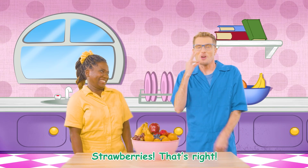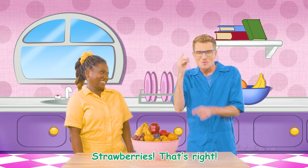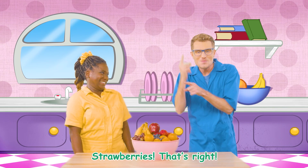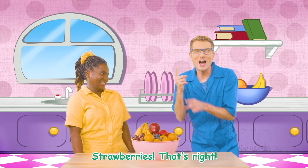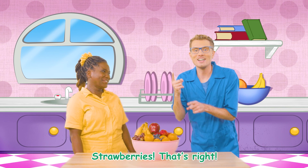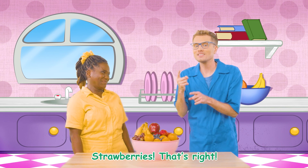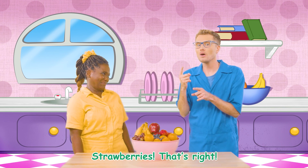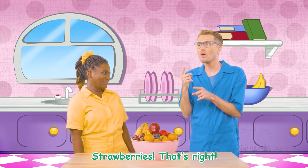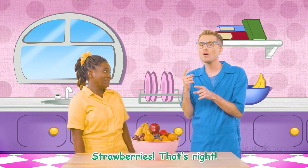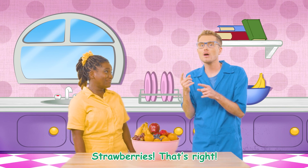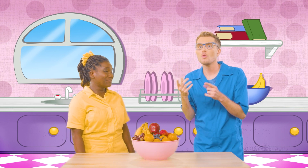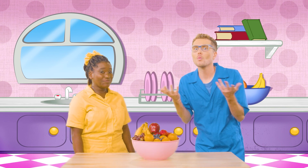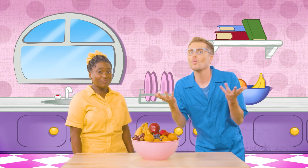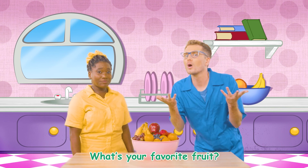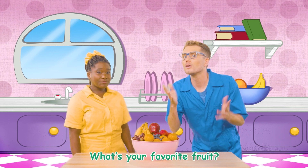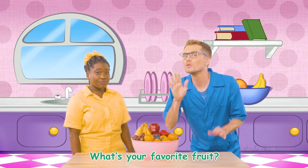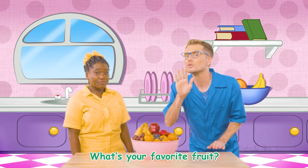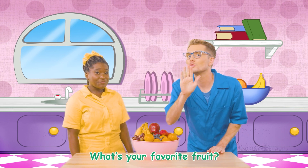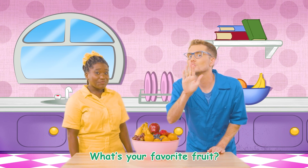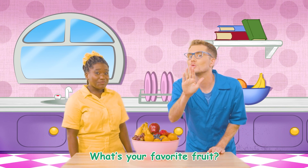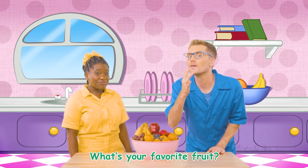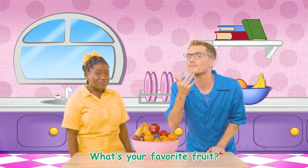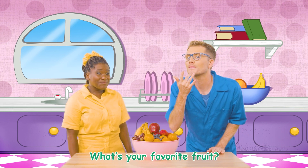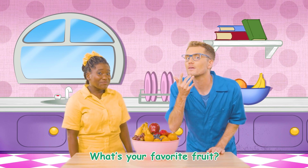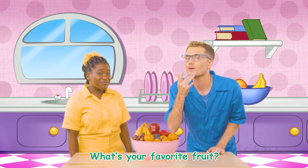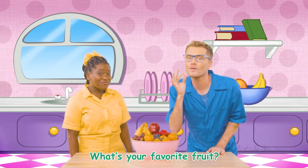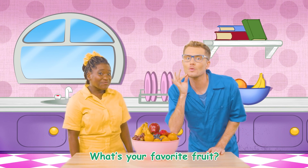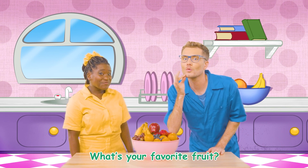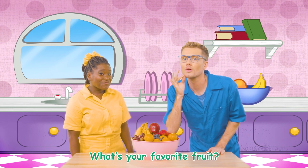Strawberries! That's right! What's your favorite fruit?